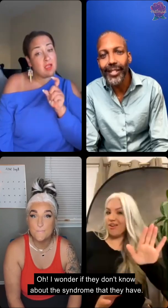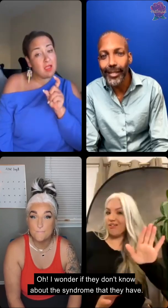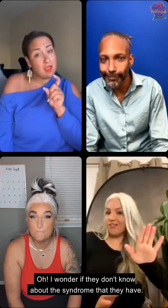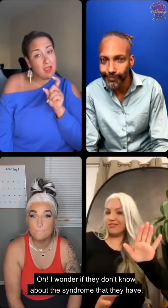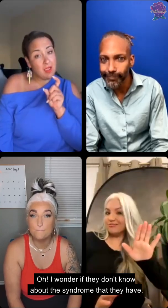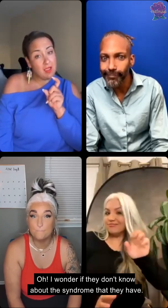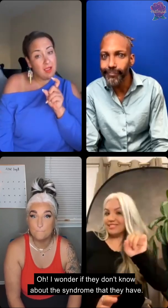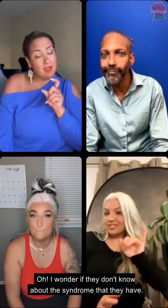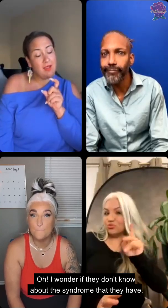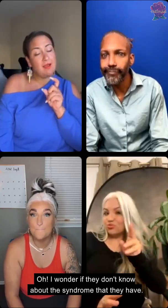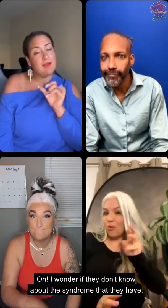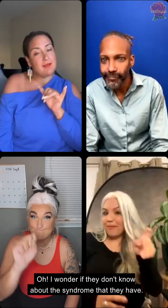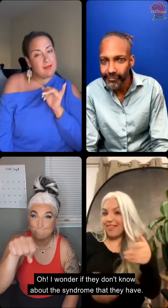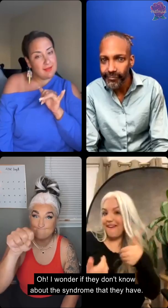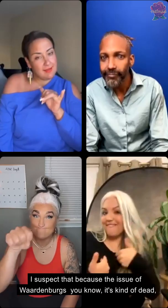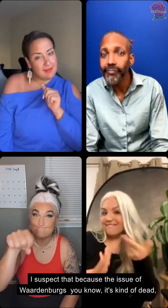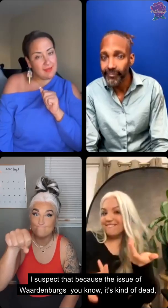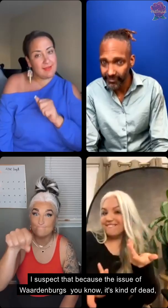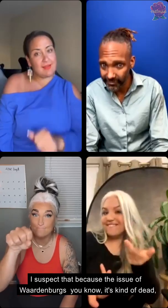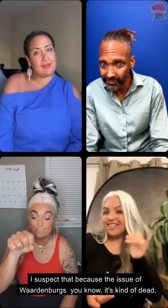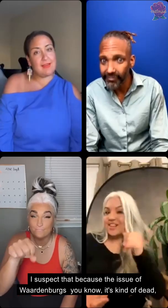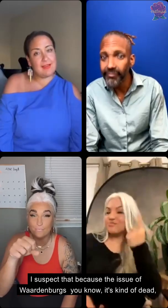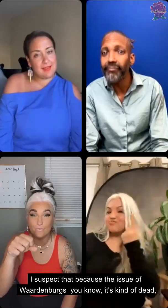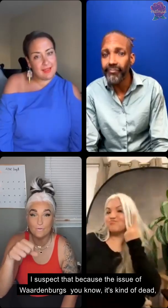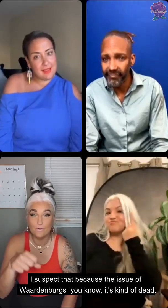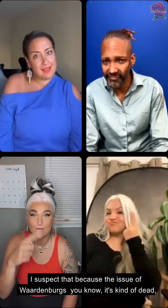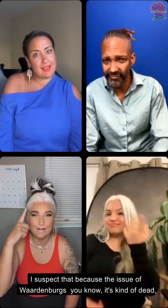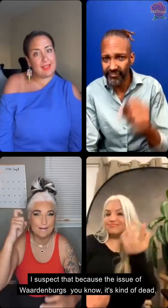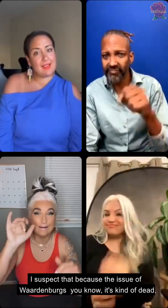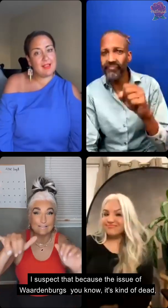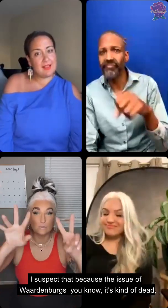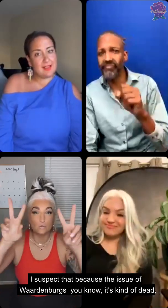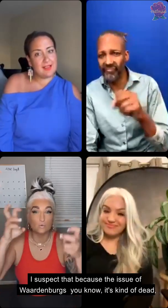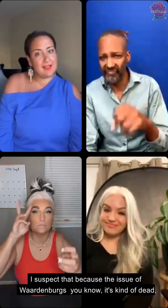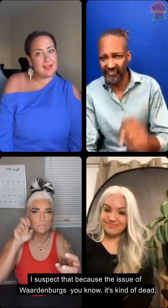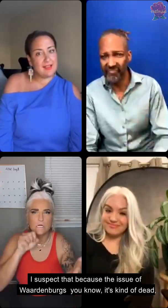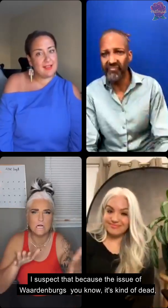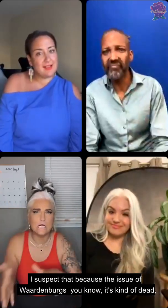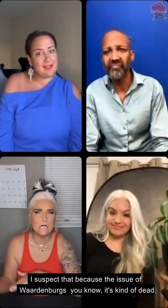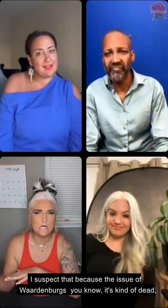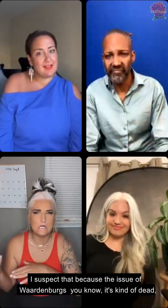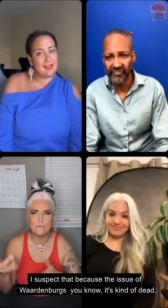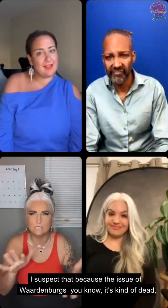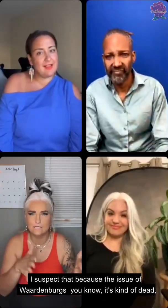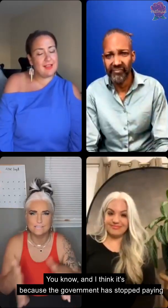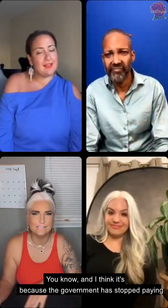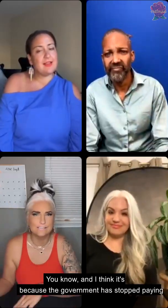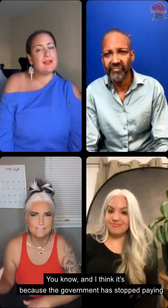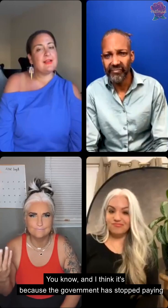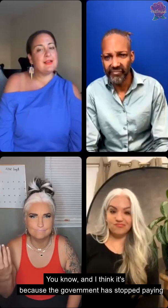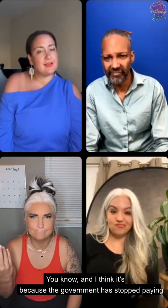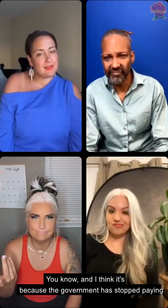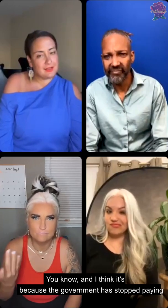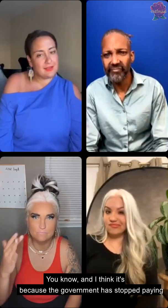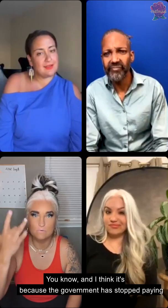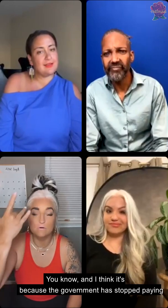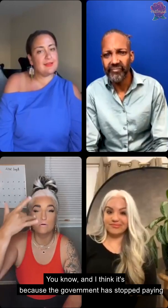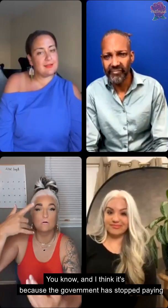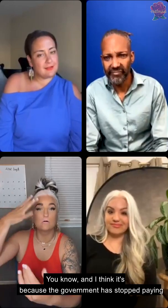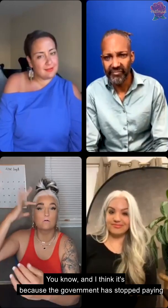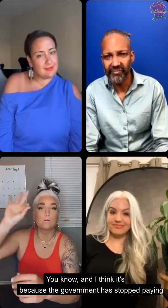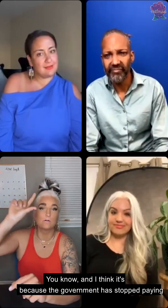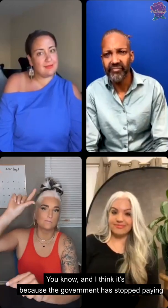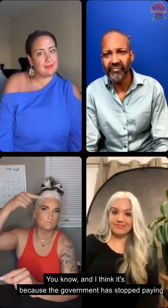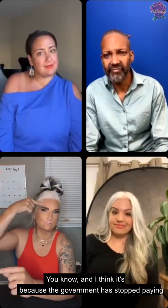Oh, I wonder if they don't know about the syndrome that they have. I suspect that because the issue of Wardenbergs, is kind of dead. And I